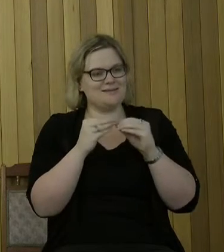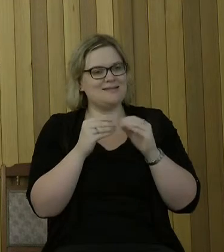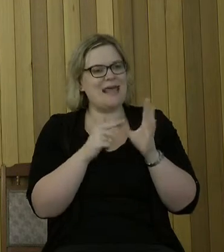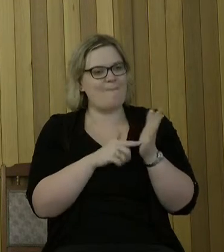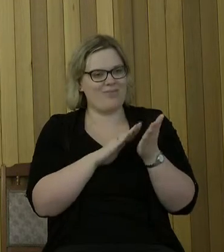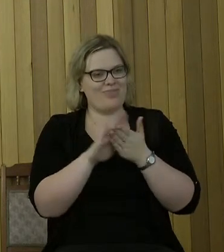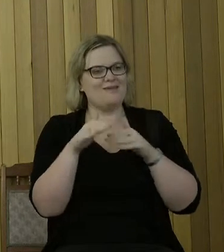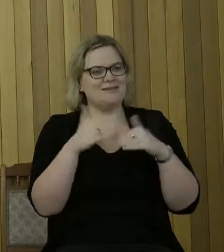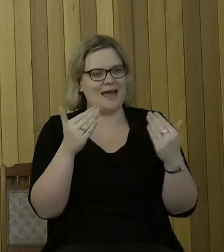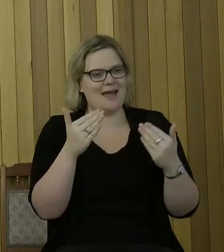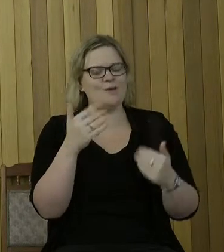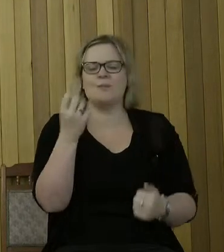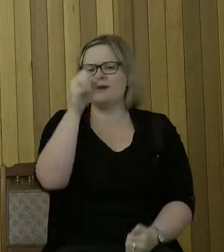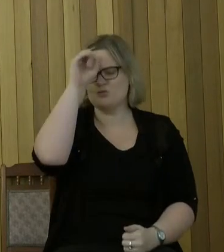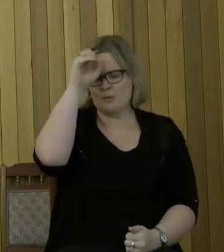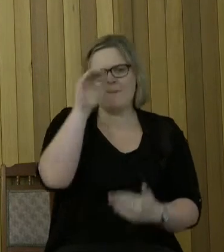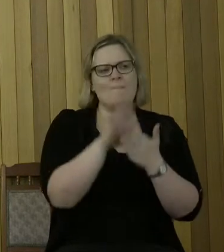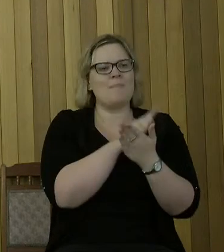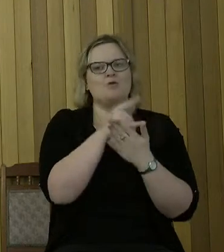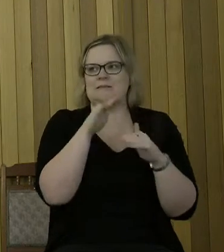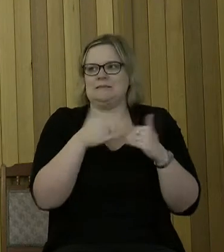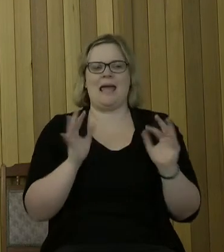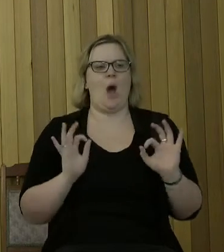he said, remember the Sabbath day to keep it holy.